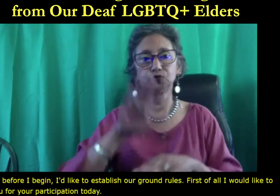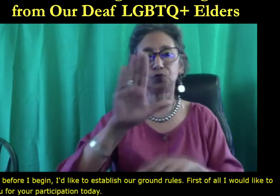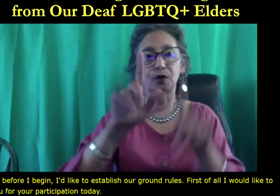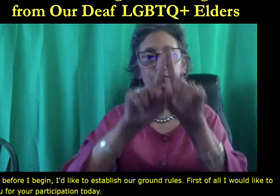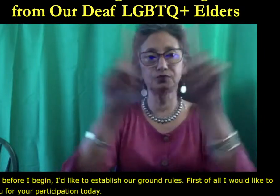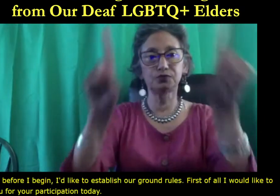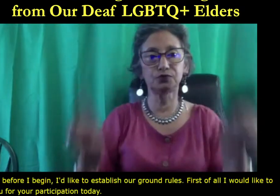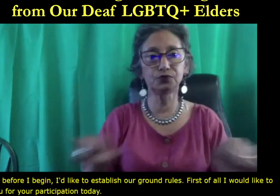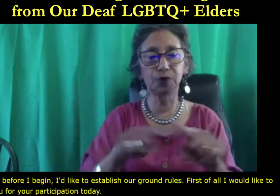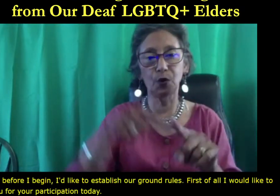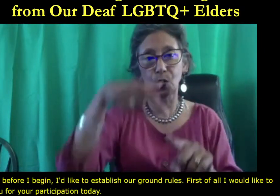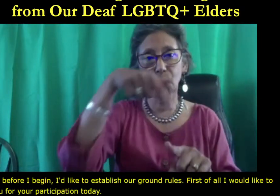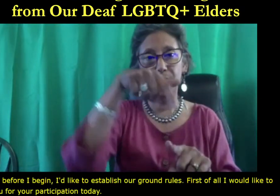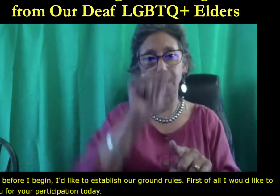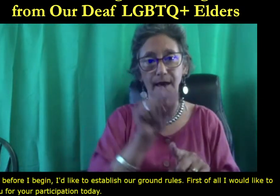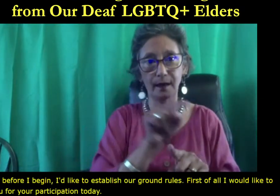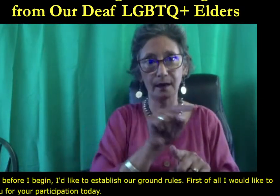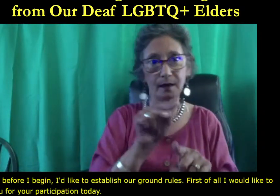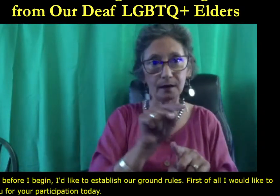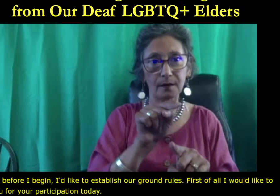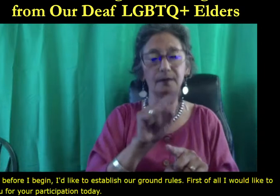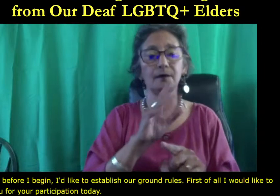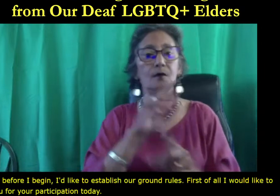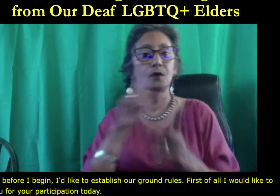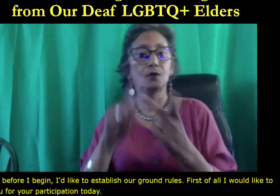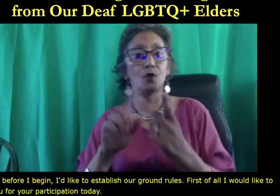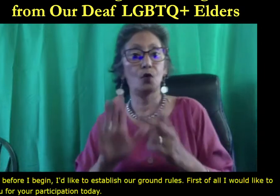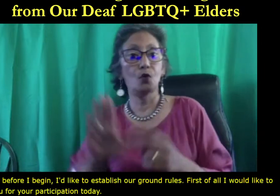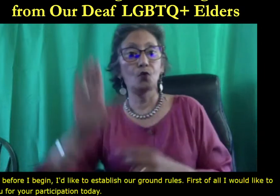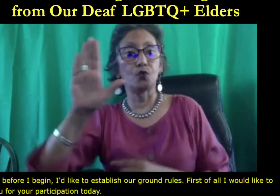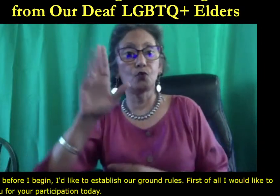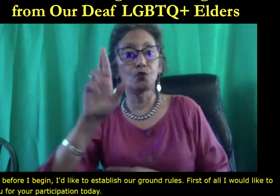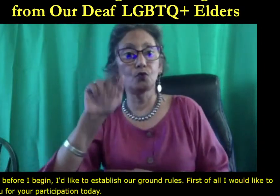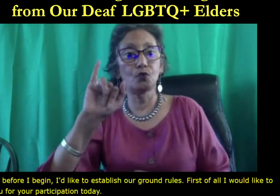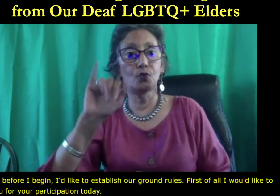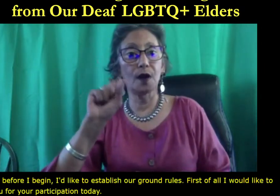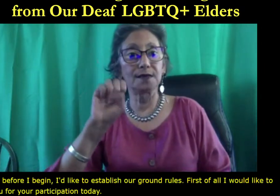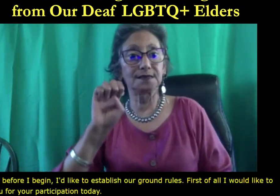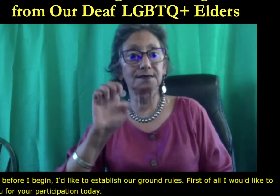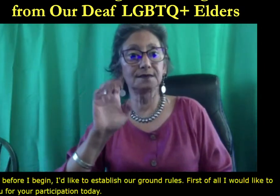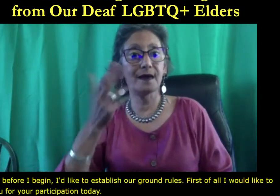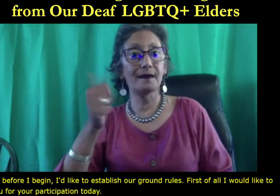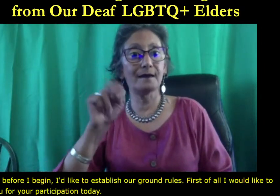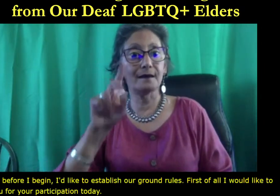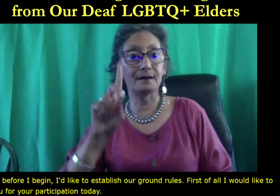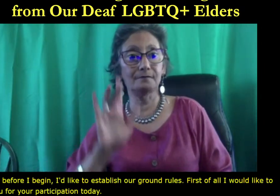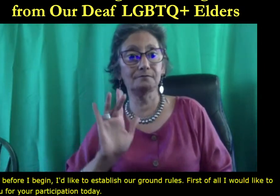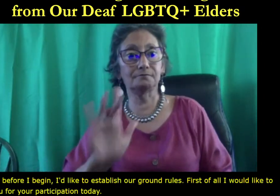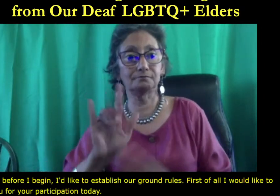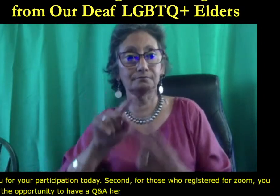here and you'll see the qa at the bottom of the screen you can raise your hand